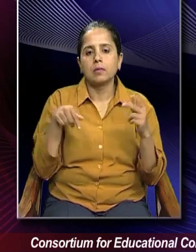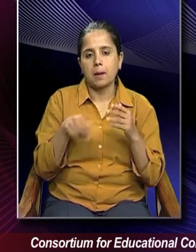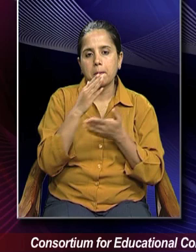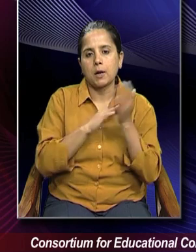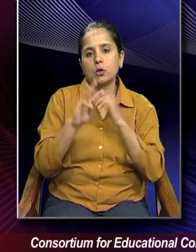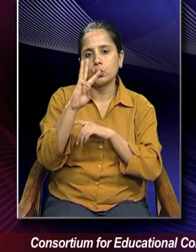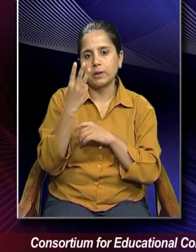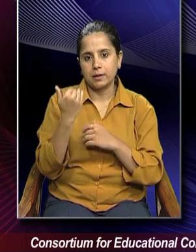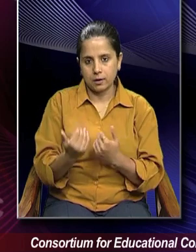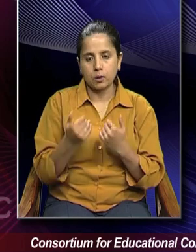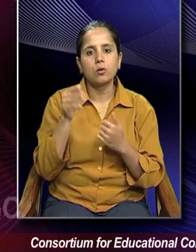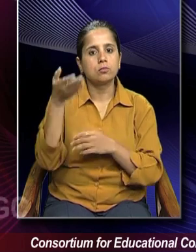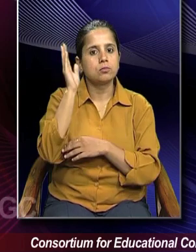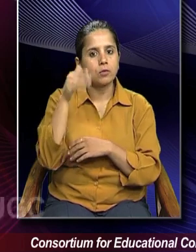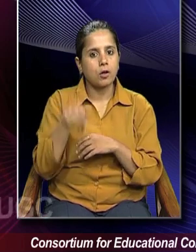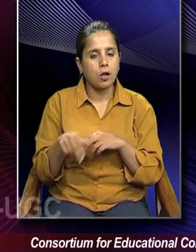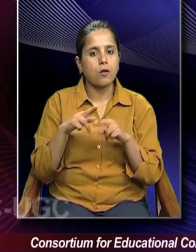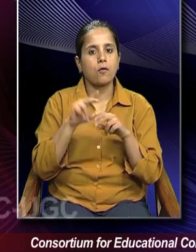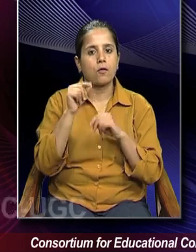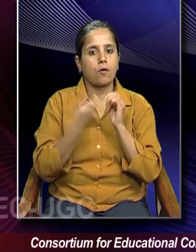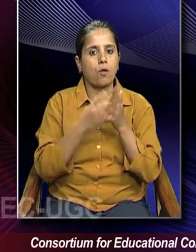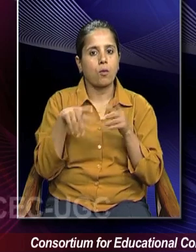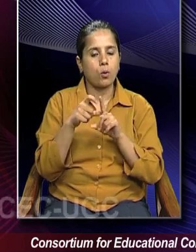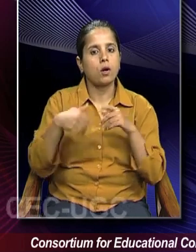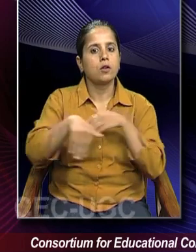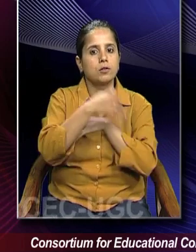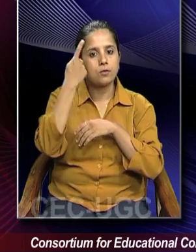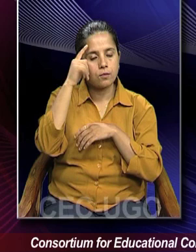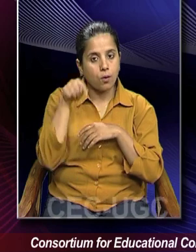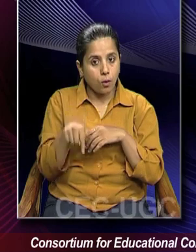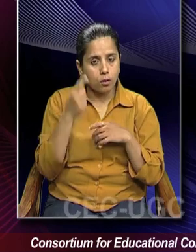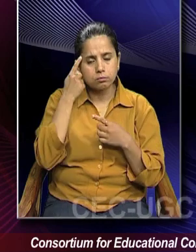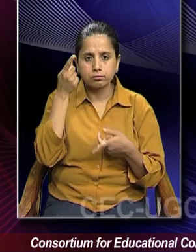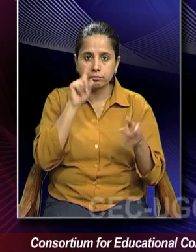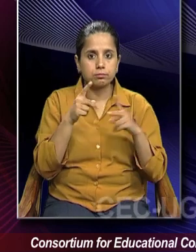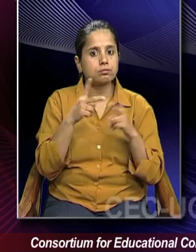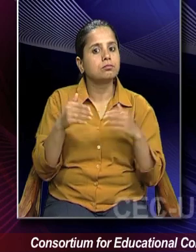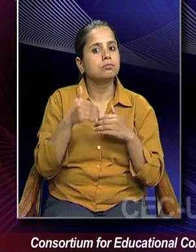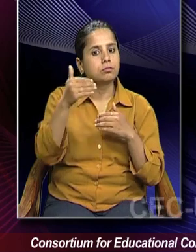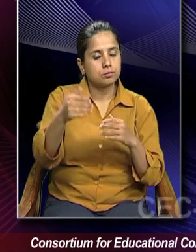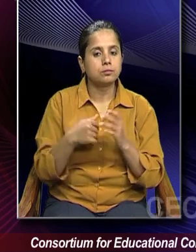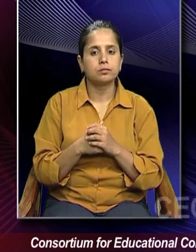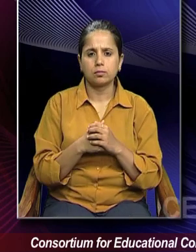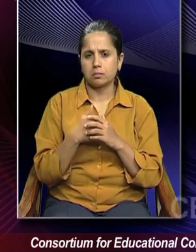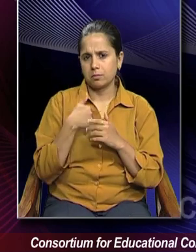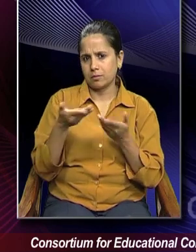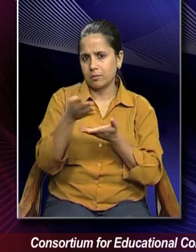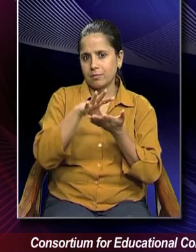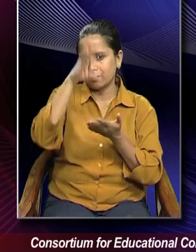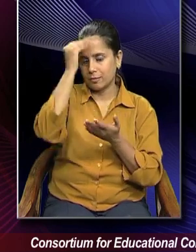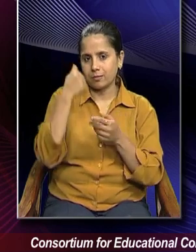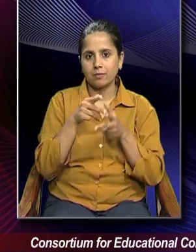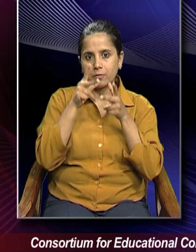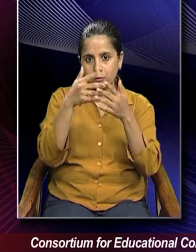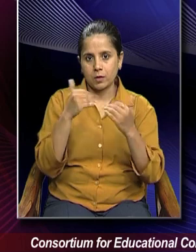of our lectures on forward engineering for strategic gearing. My dear learners, as I told you that here we